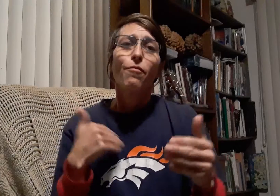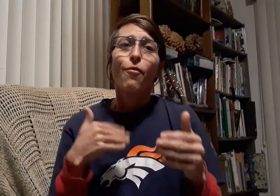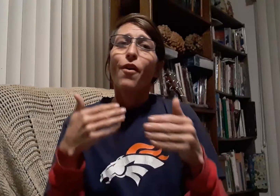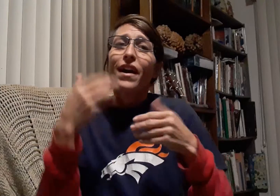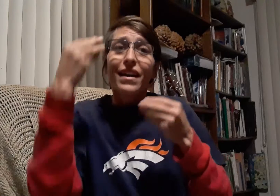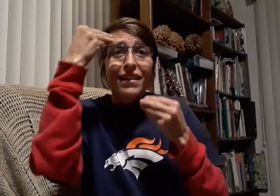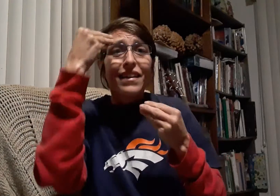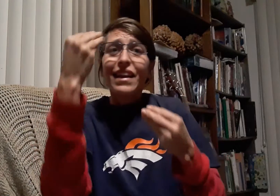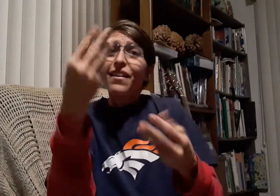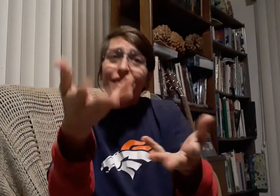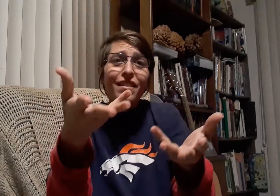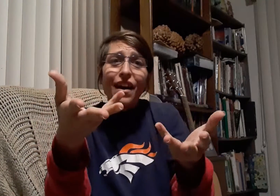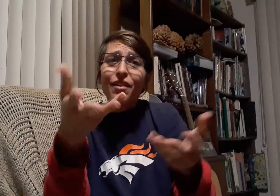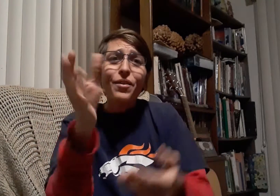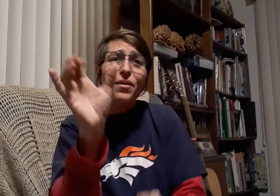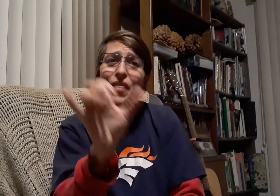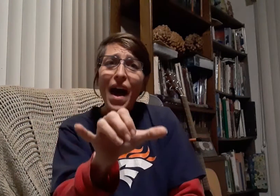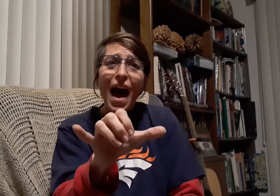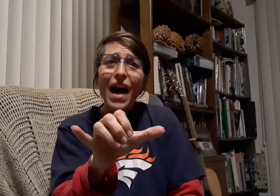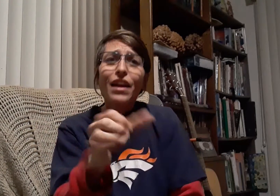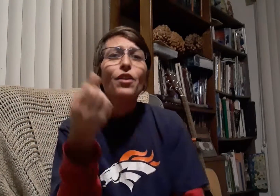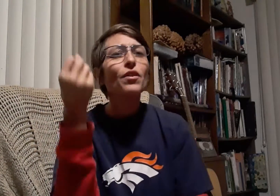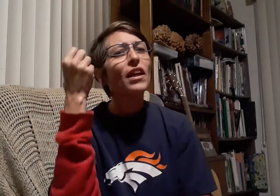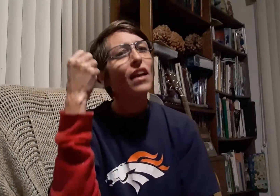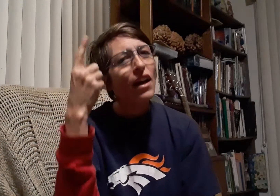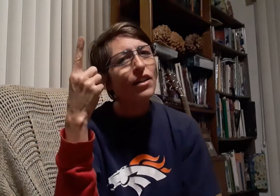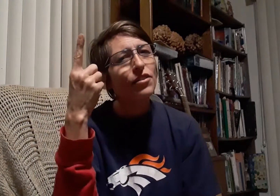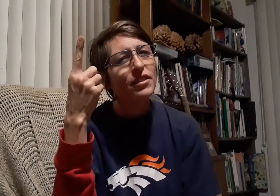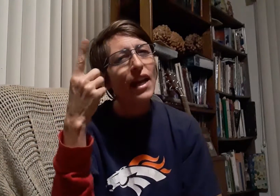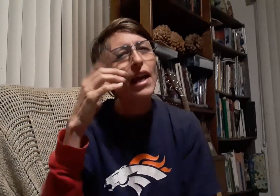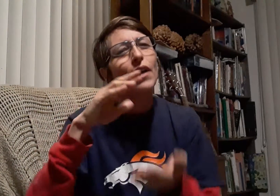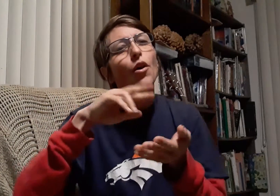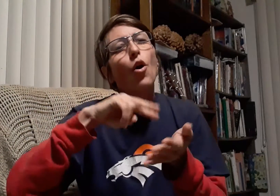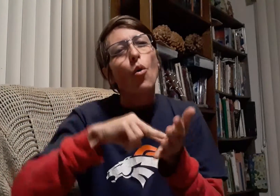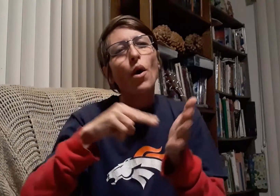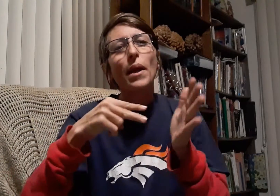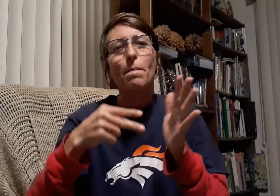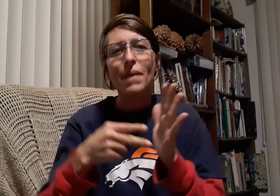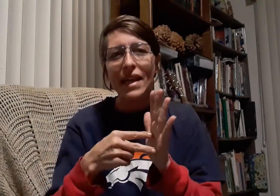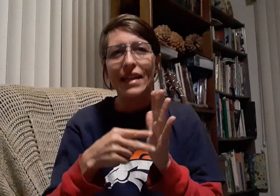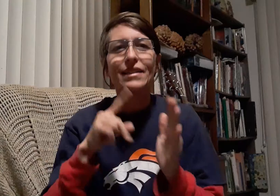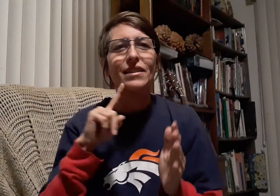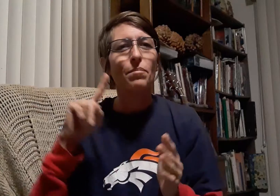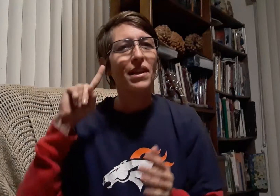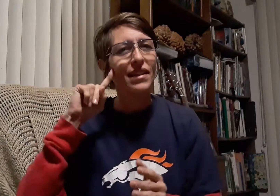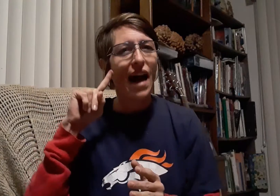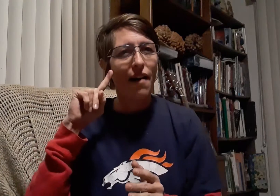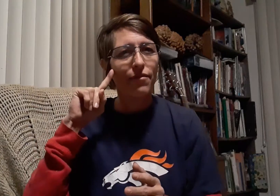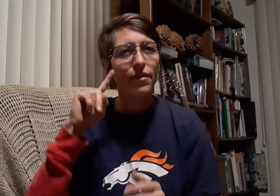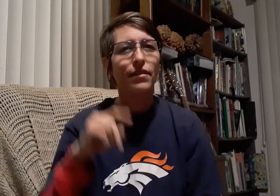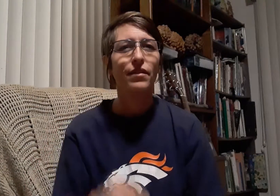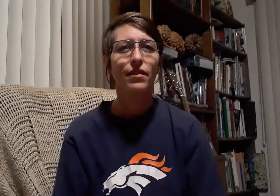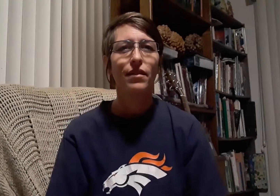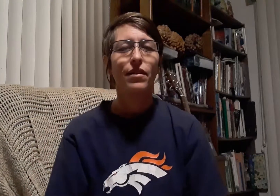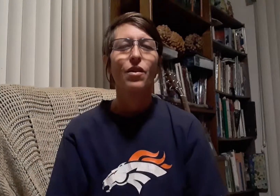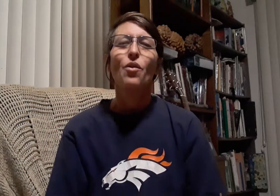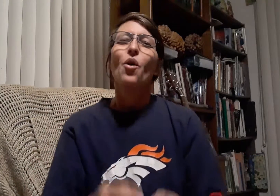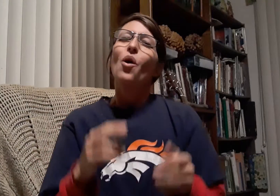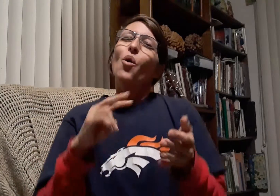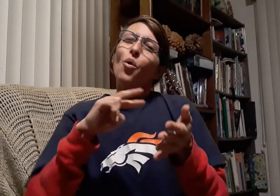Before I can even tell you that, you need to understand what it means to be deaf. What